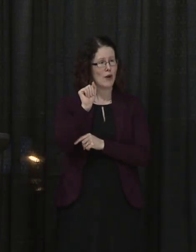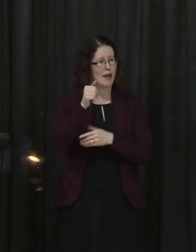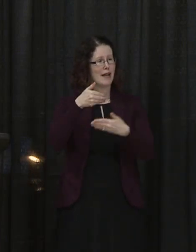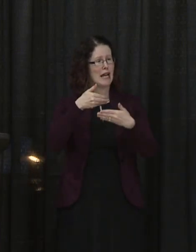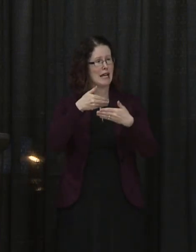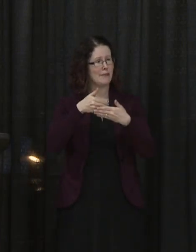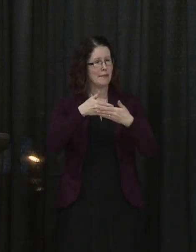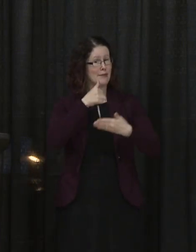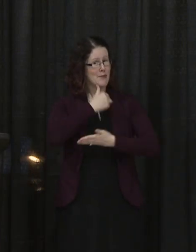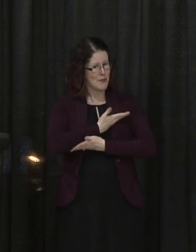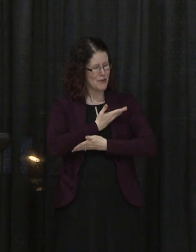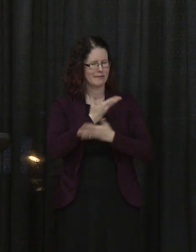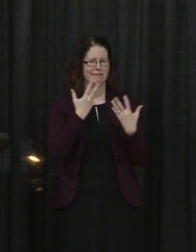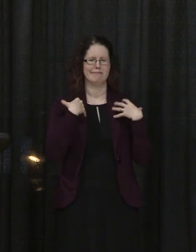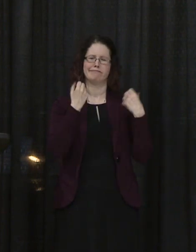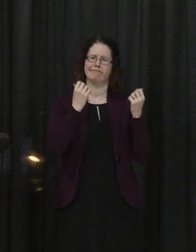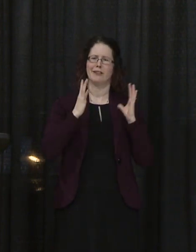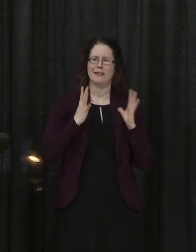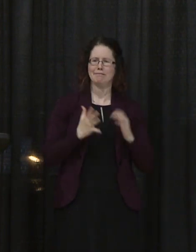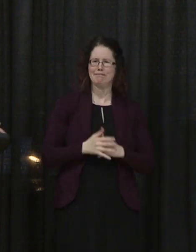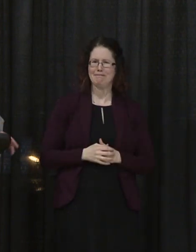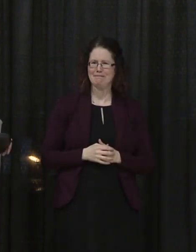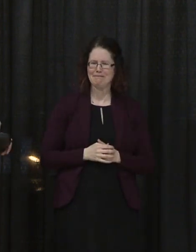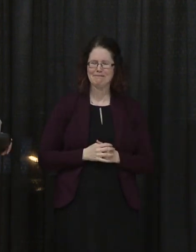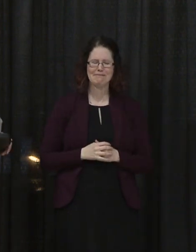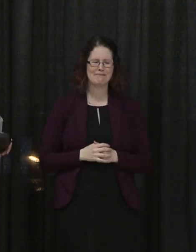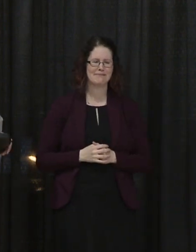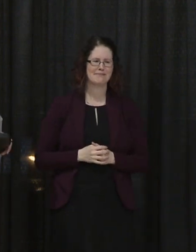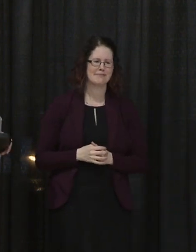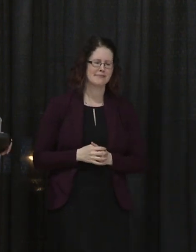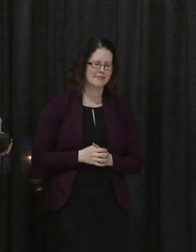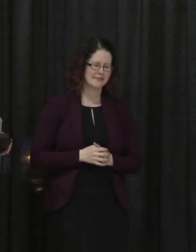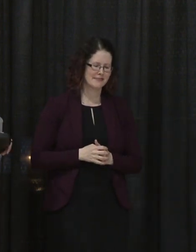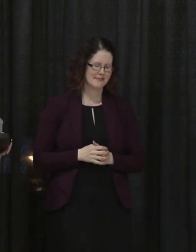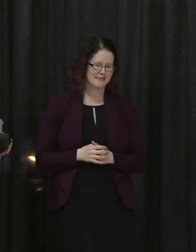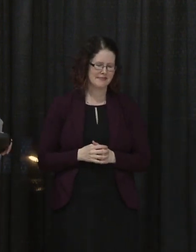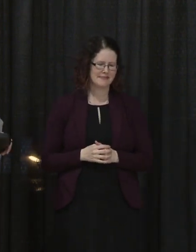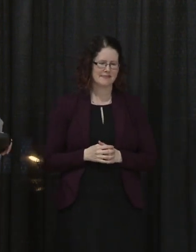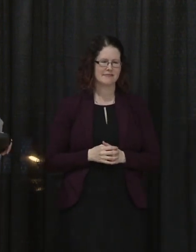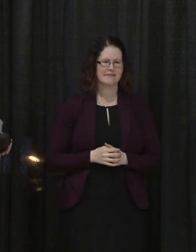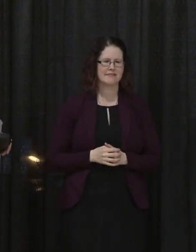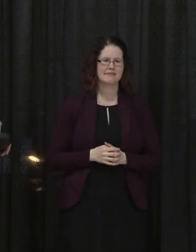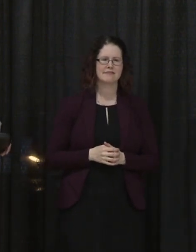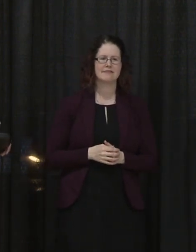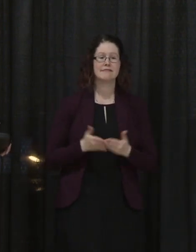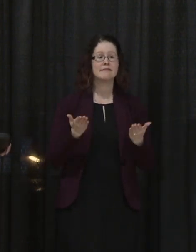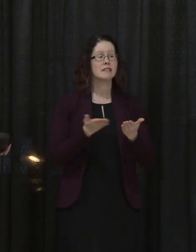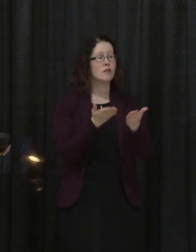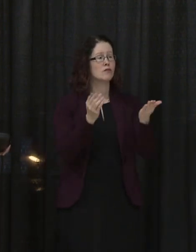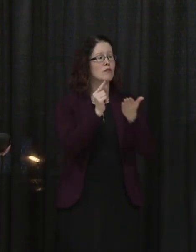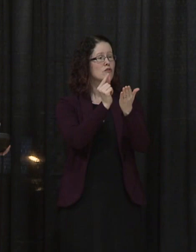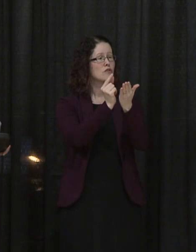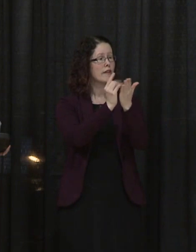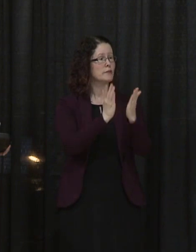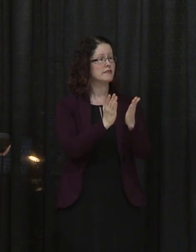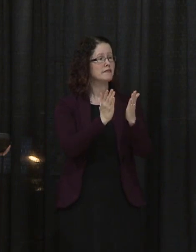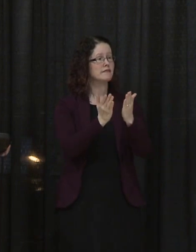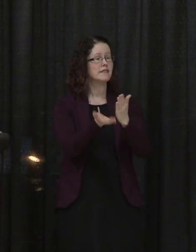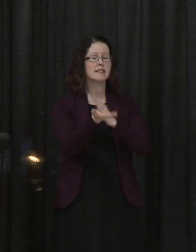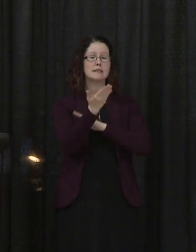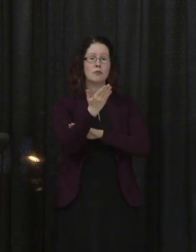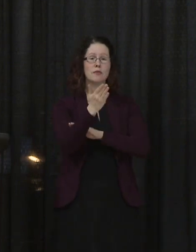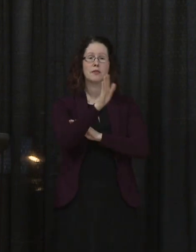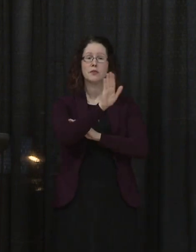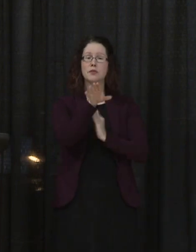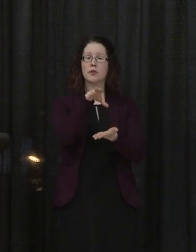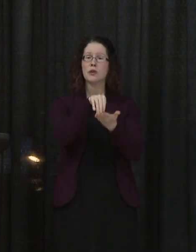were doing just fine. So graduates, as we are here this morning to celebrate the completion of one major stage of